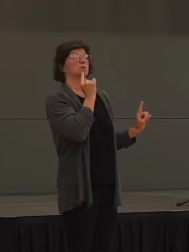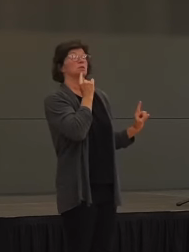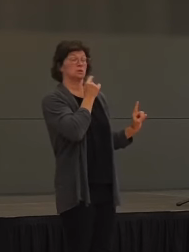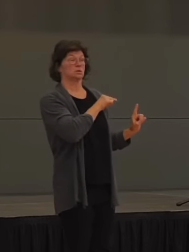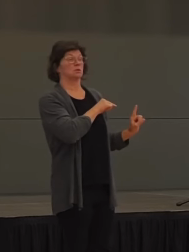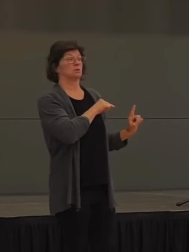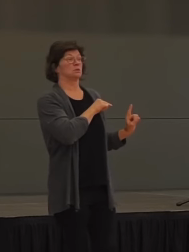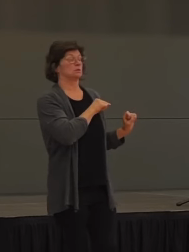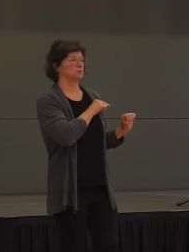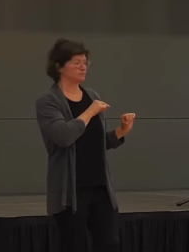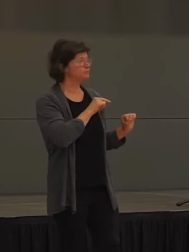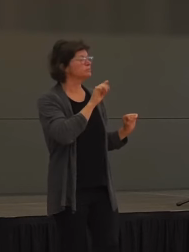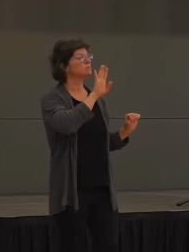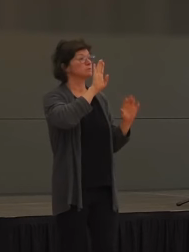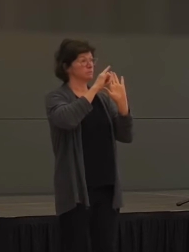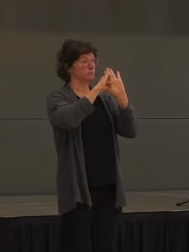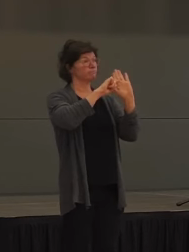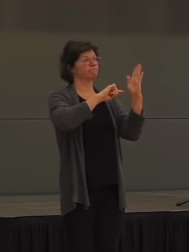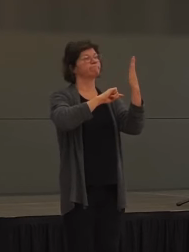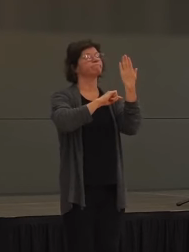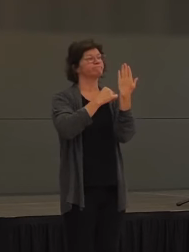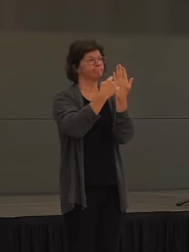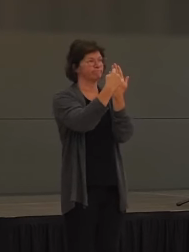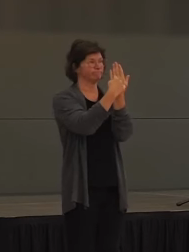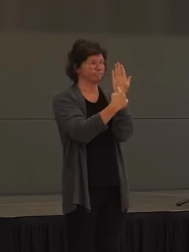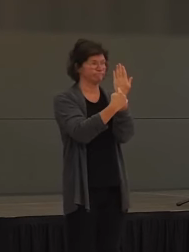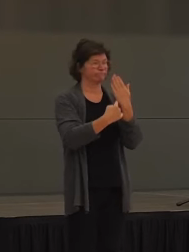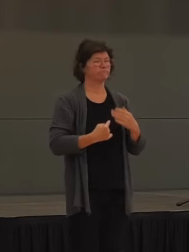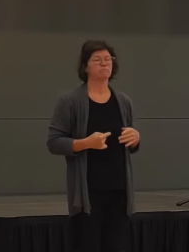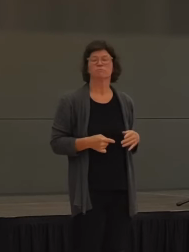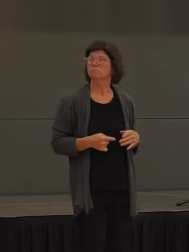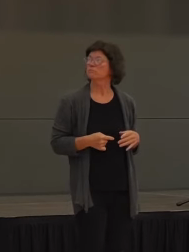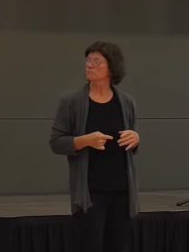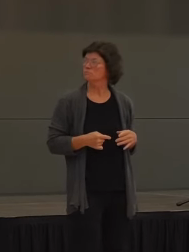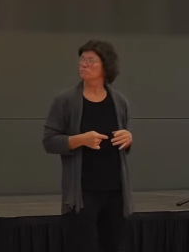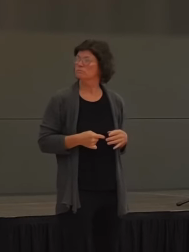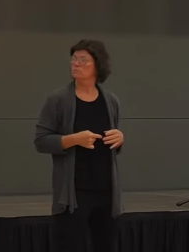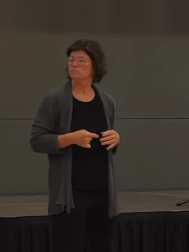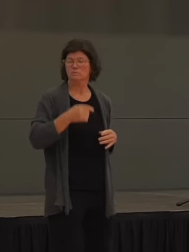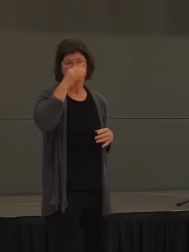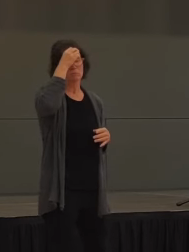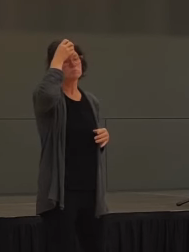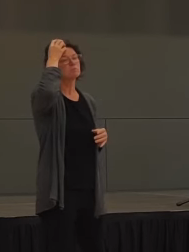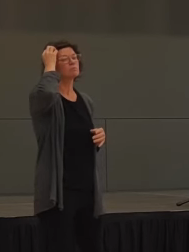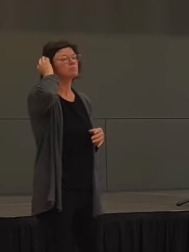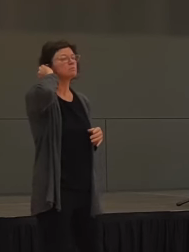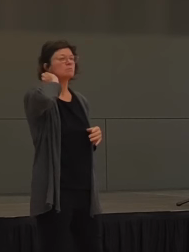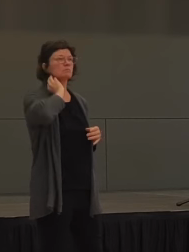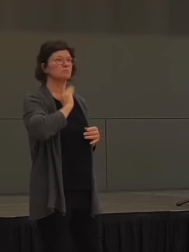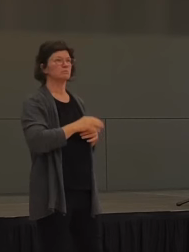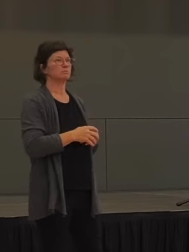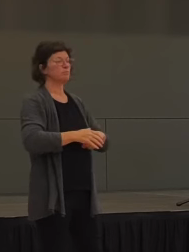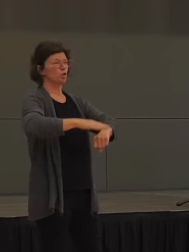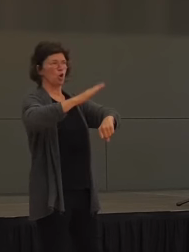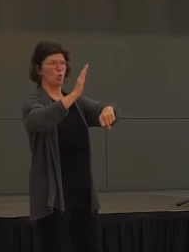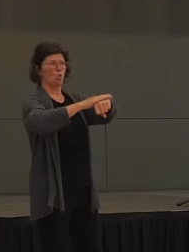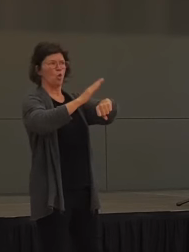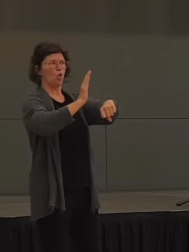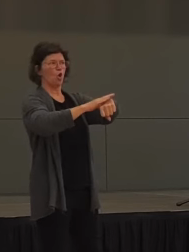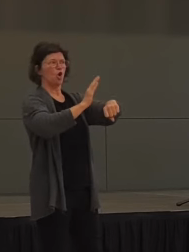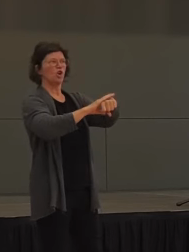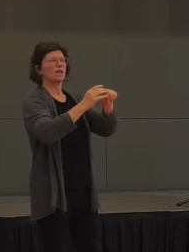if you flip over to the second side, it gives some warning signs to be aware